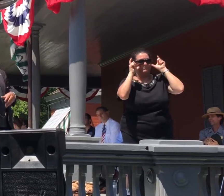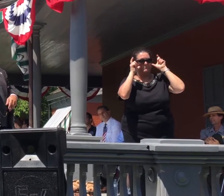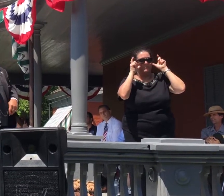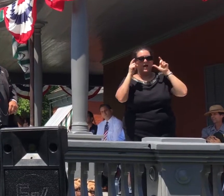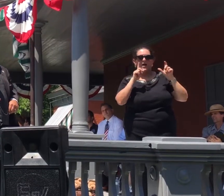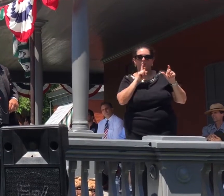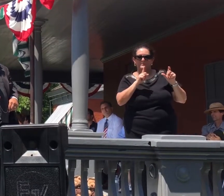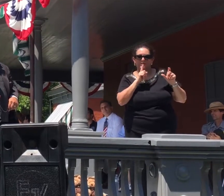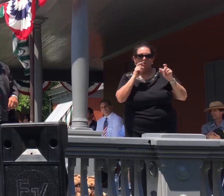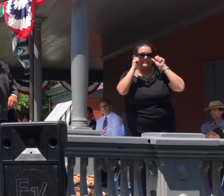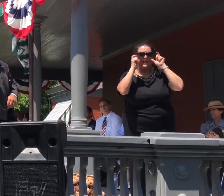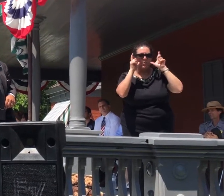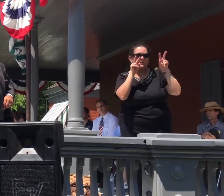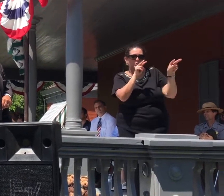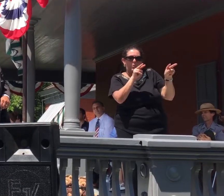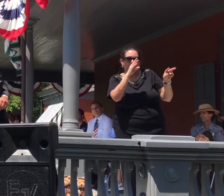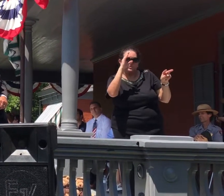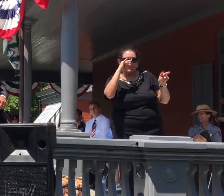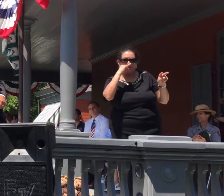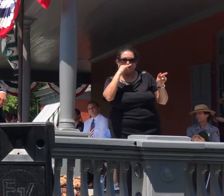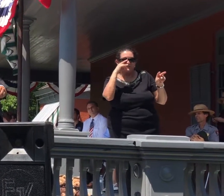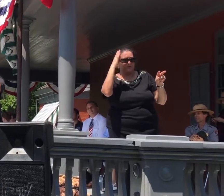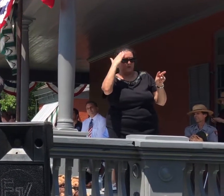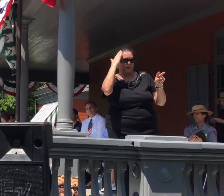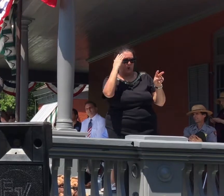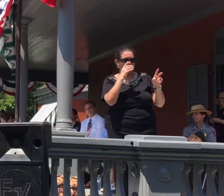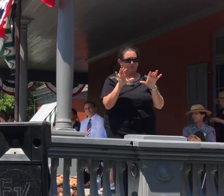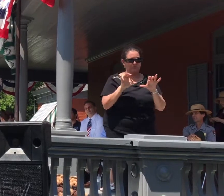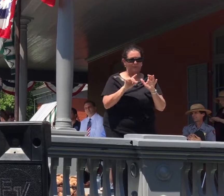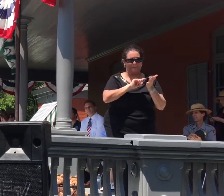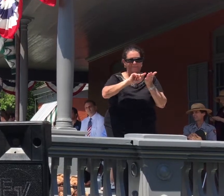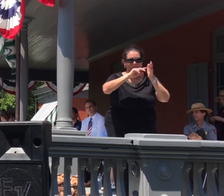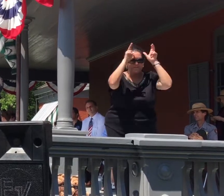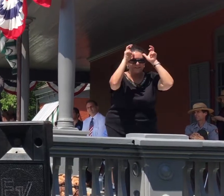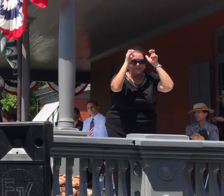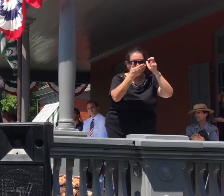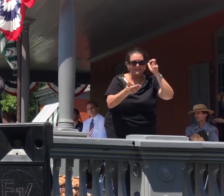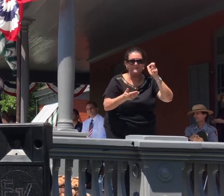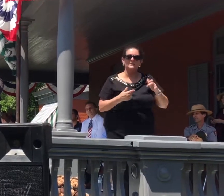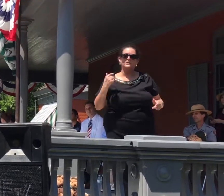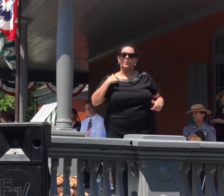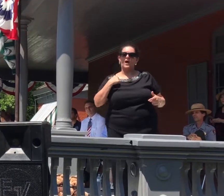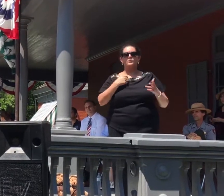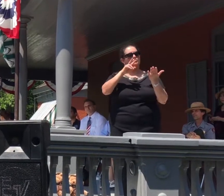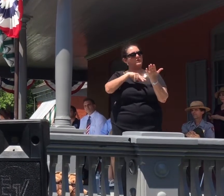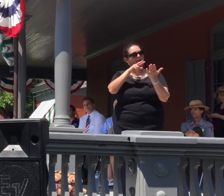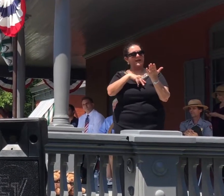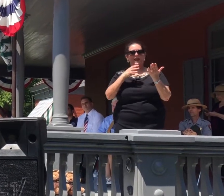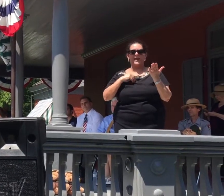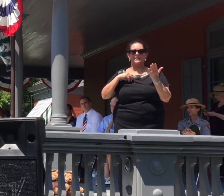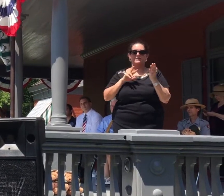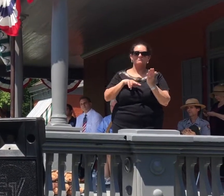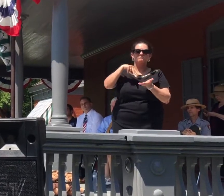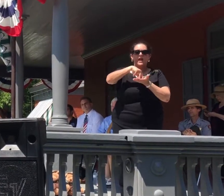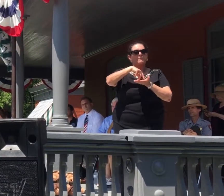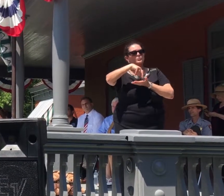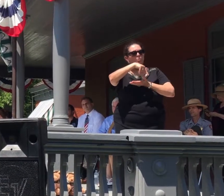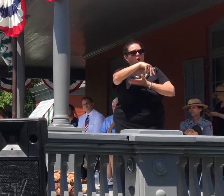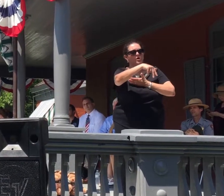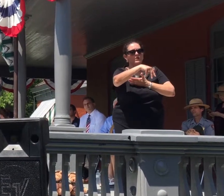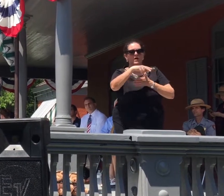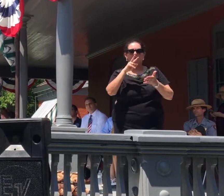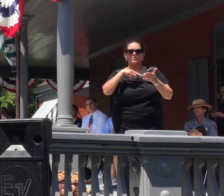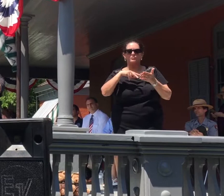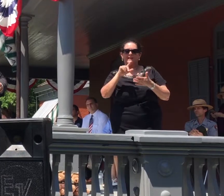last guard awake at the White House. This particular evening, I was walking the hallways and reading, as I often did. I was reading